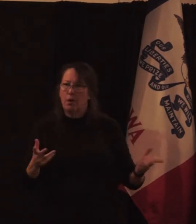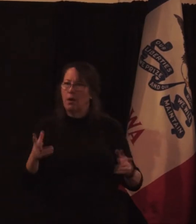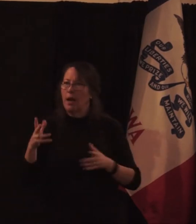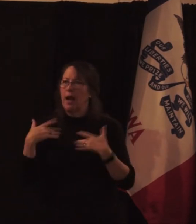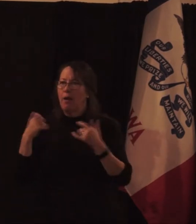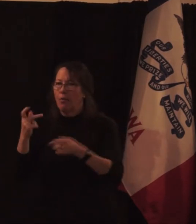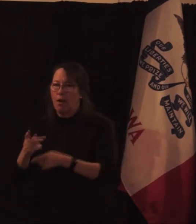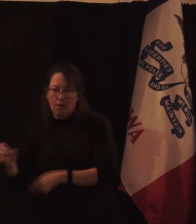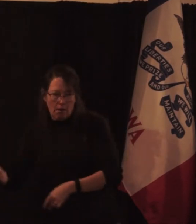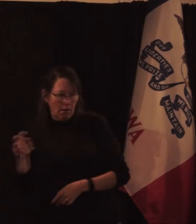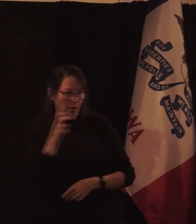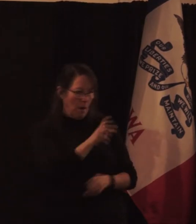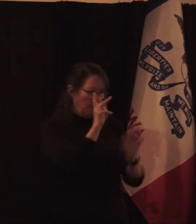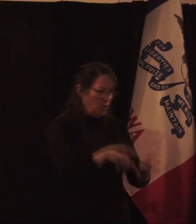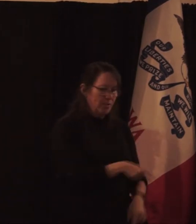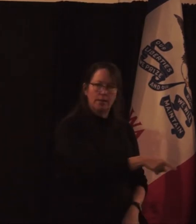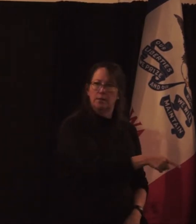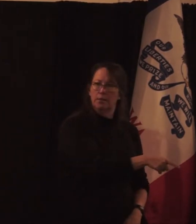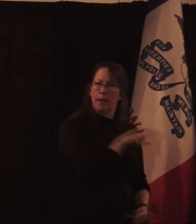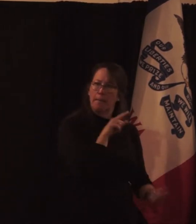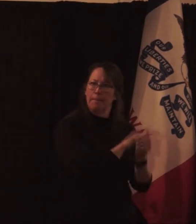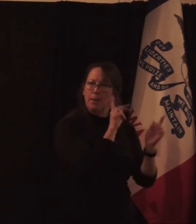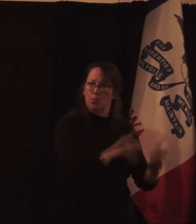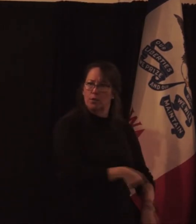getting health care from there to that person?